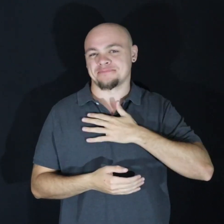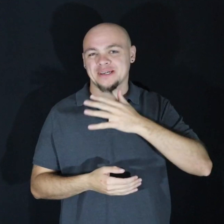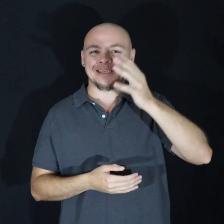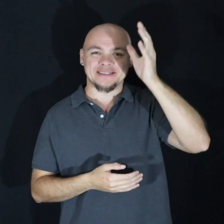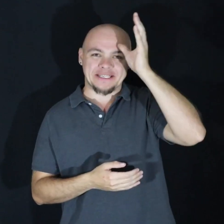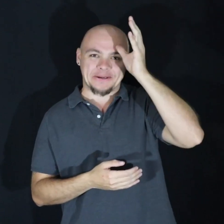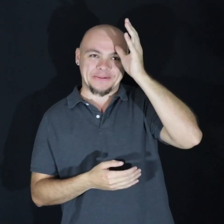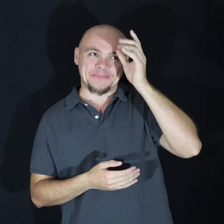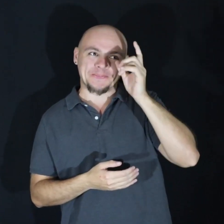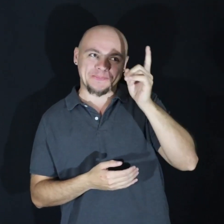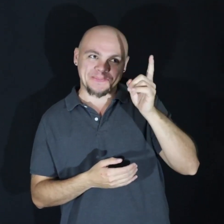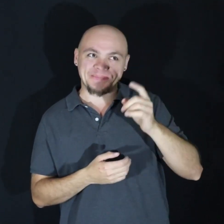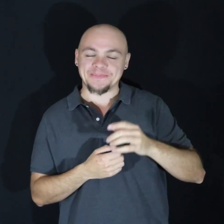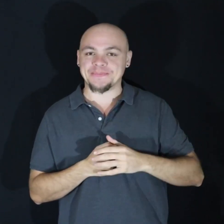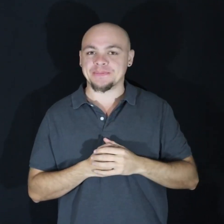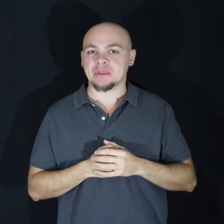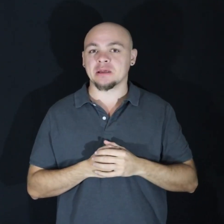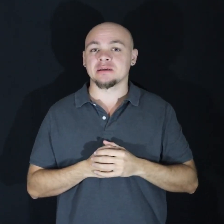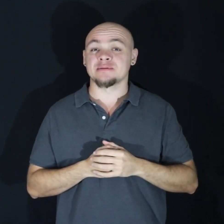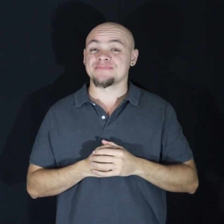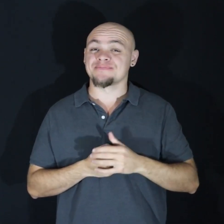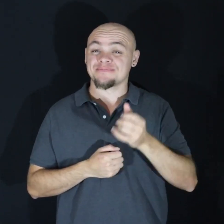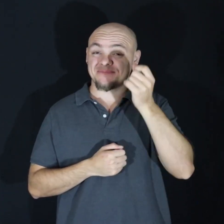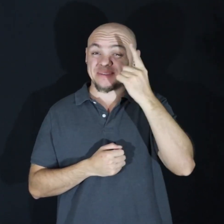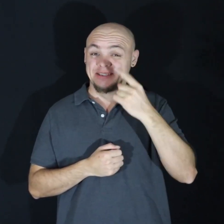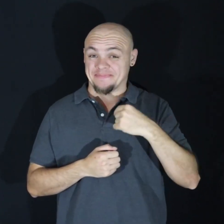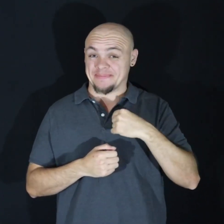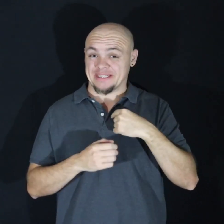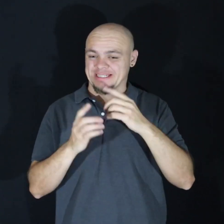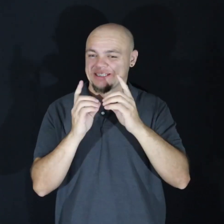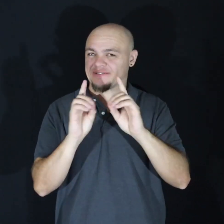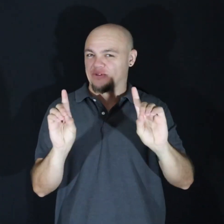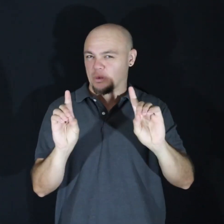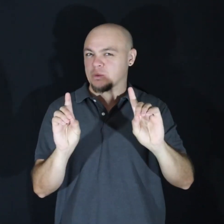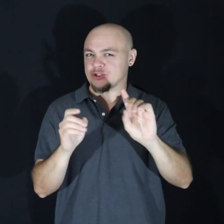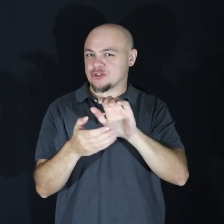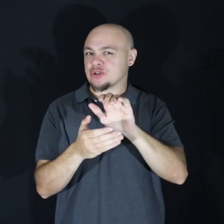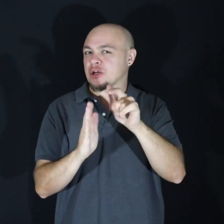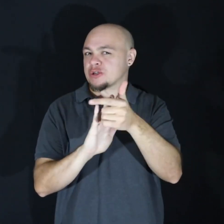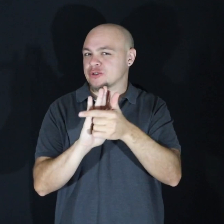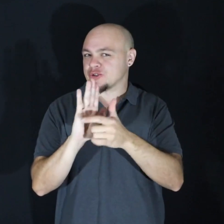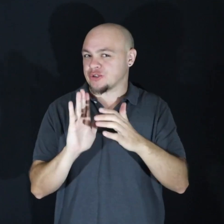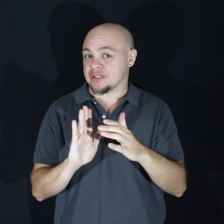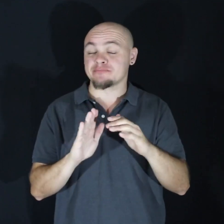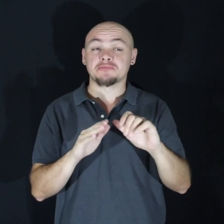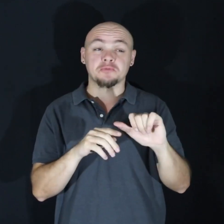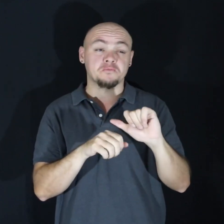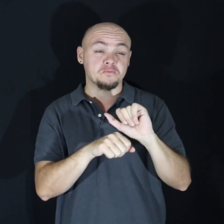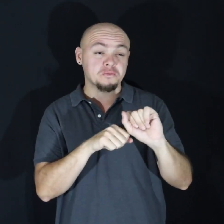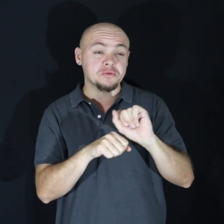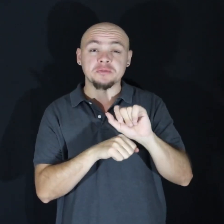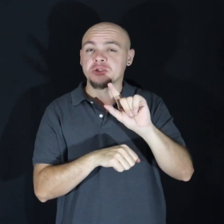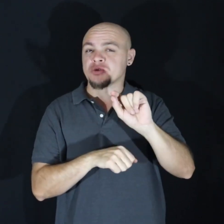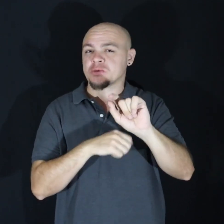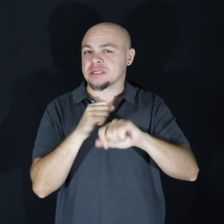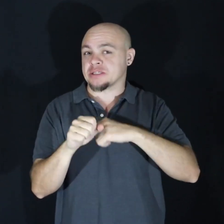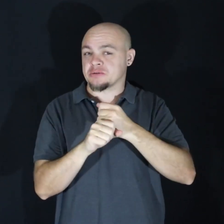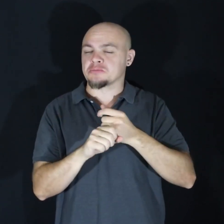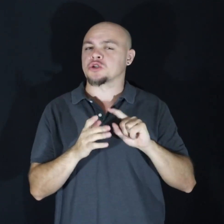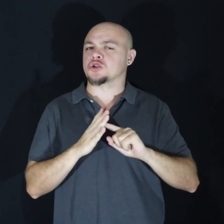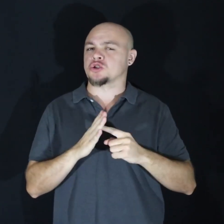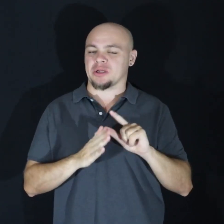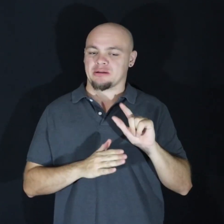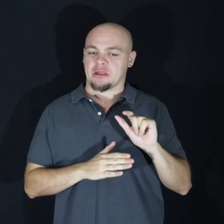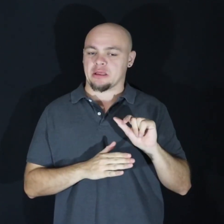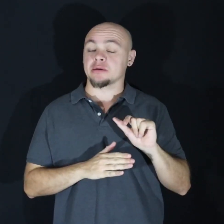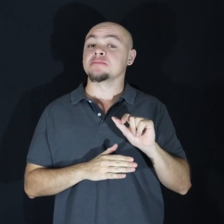father? I'm a divorce attorney. I've been practicing for over 20 years. I began in Los Angeles, but I've owned my firm in